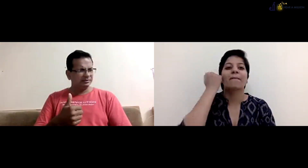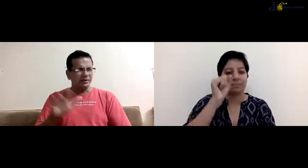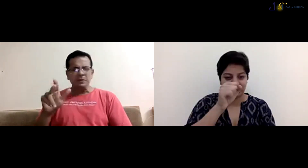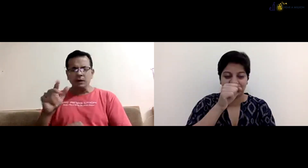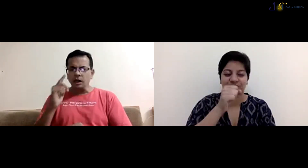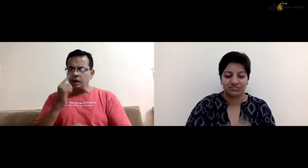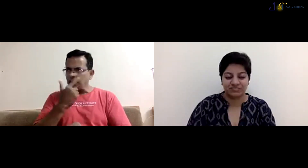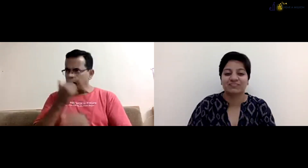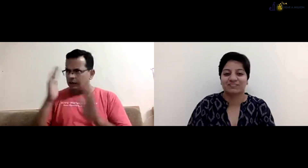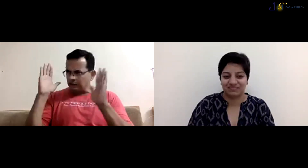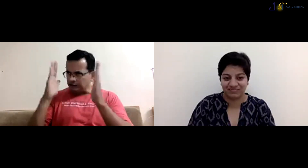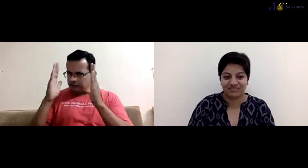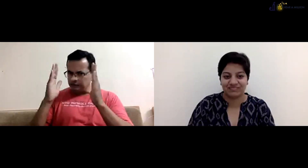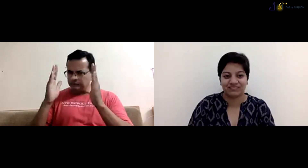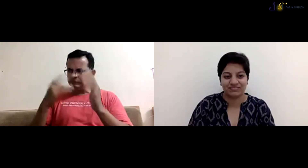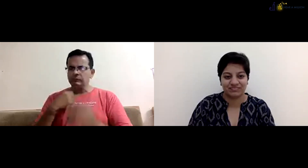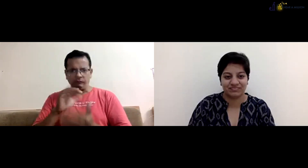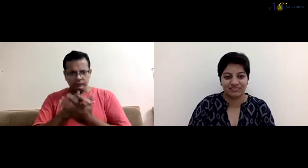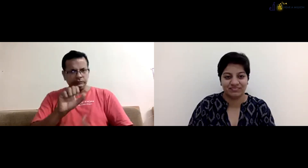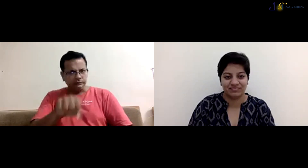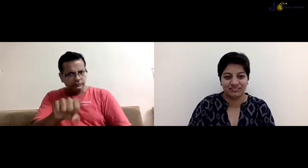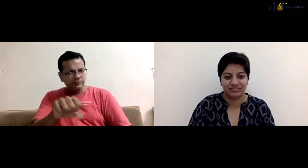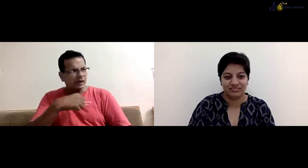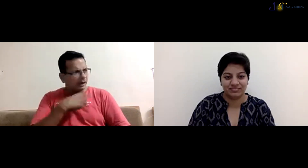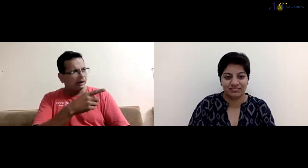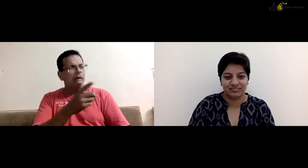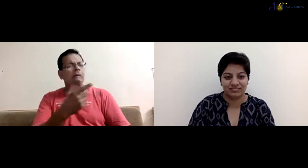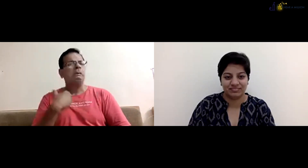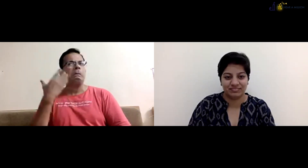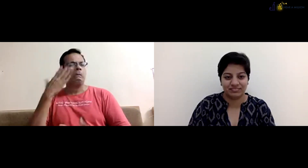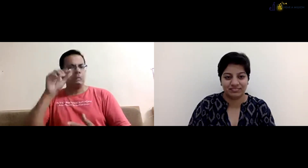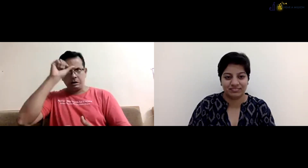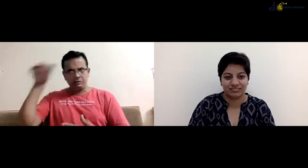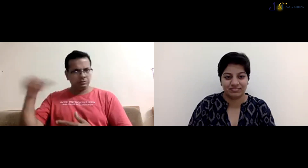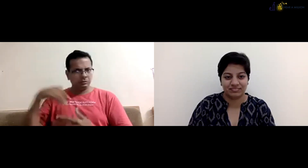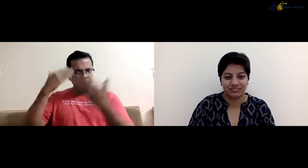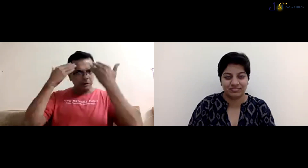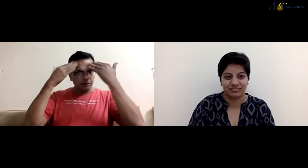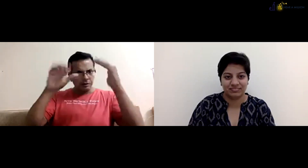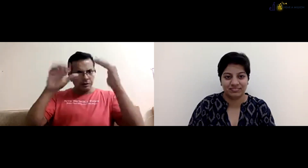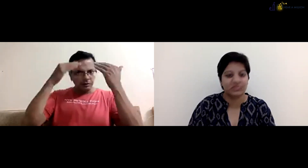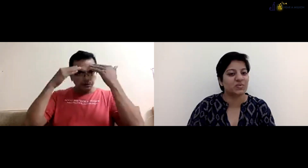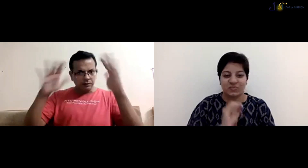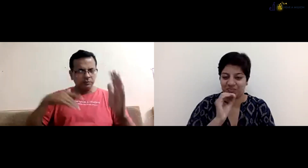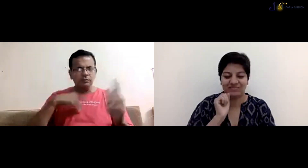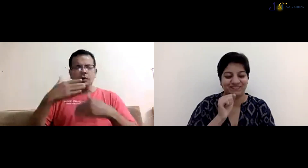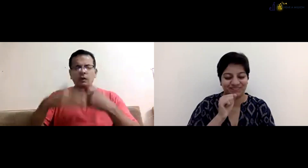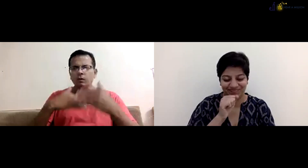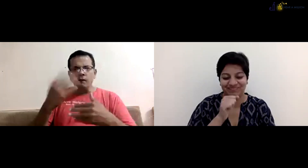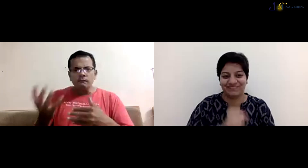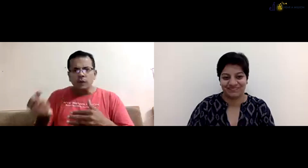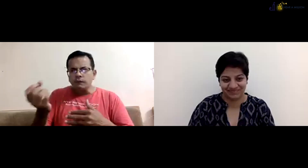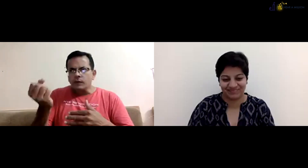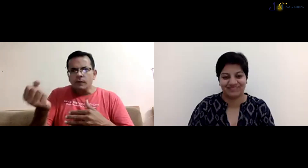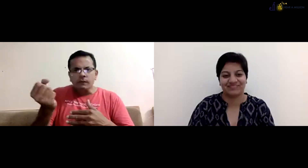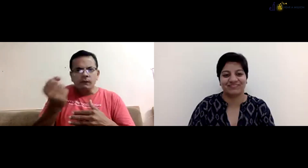him, what does it mean? That means they are having a low vision. He said yes, it happened with the deaf people. I